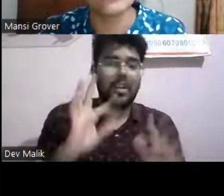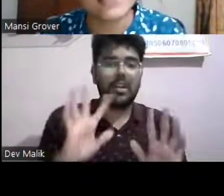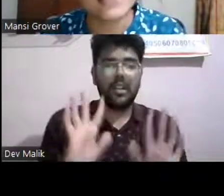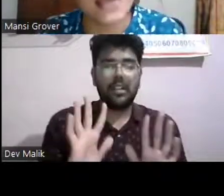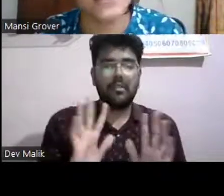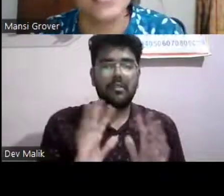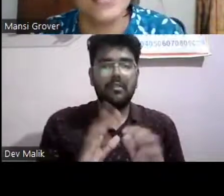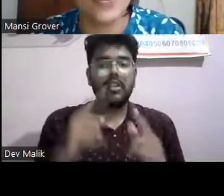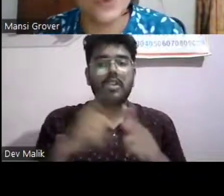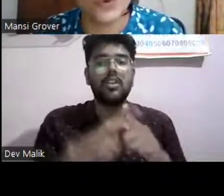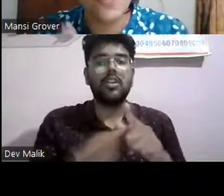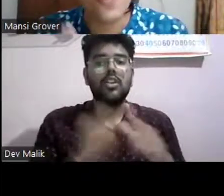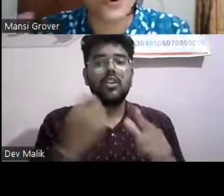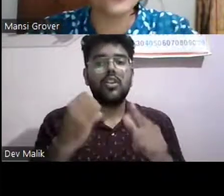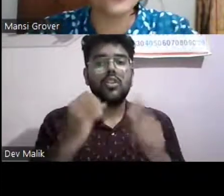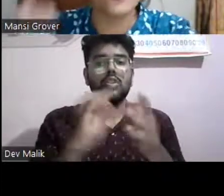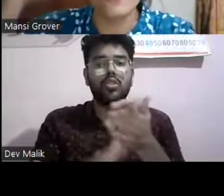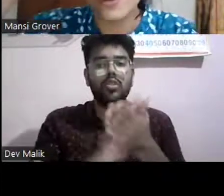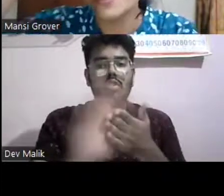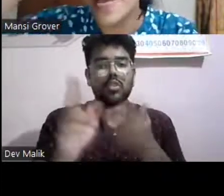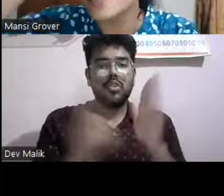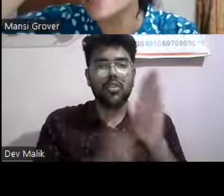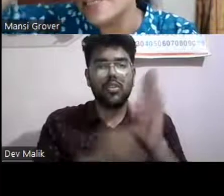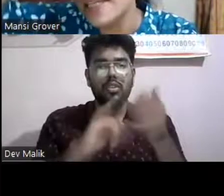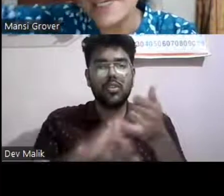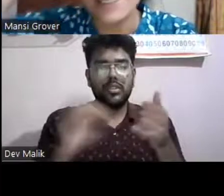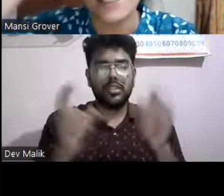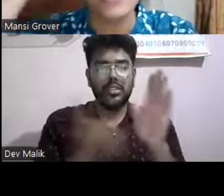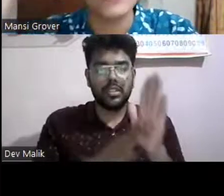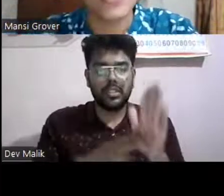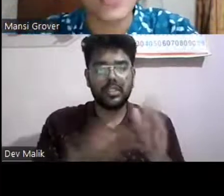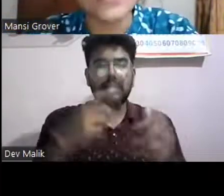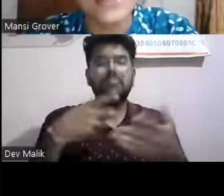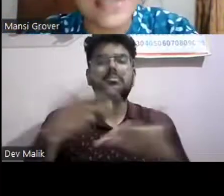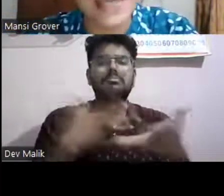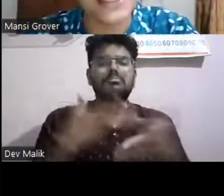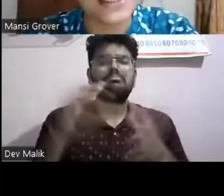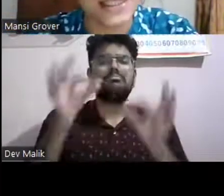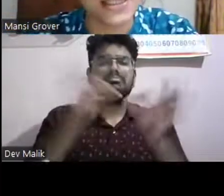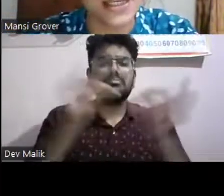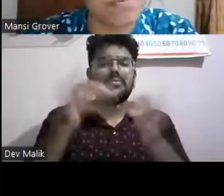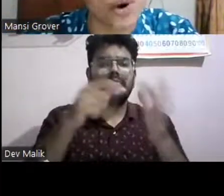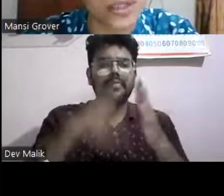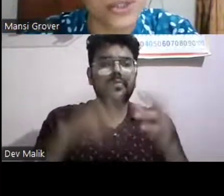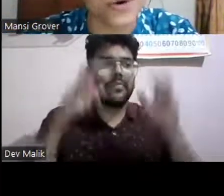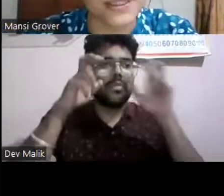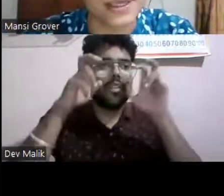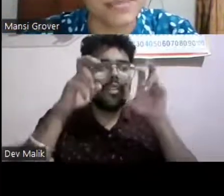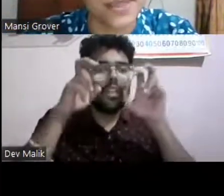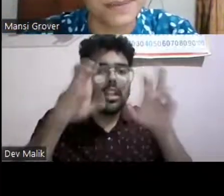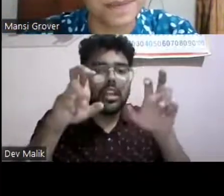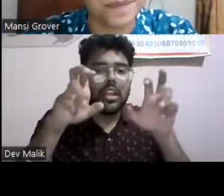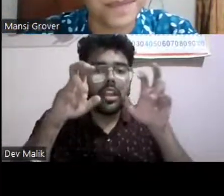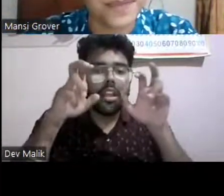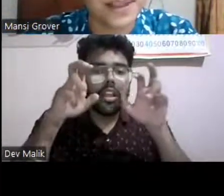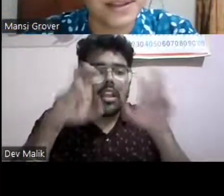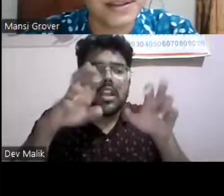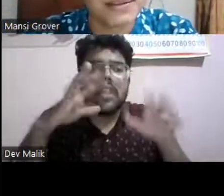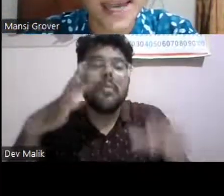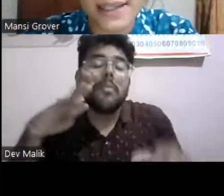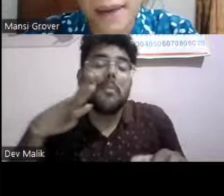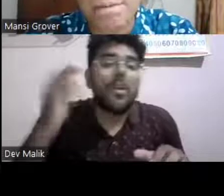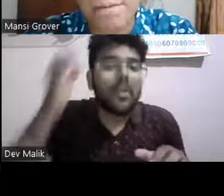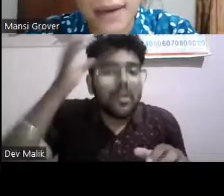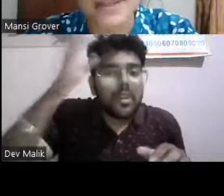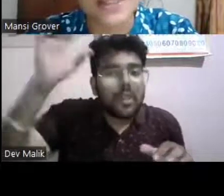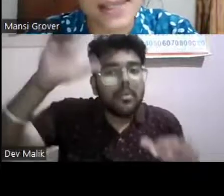on staring, would go on to talk about that in detail, how staring is such an important concept.